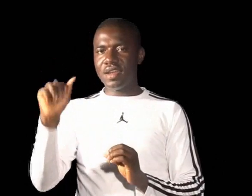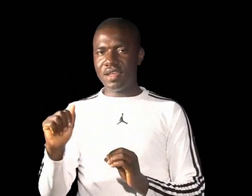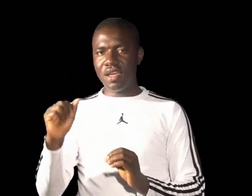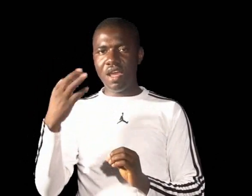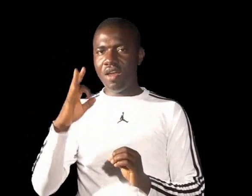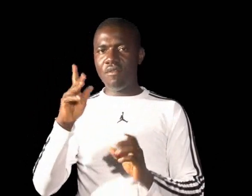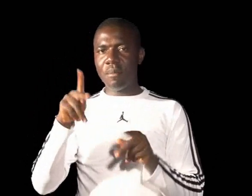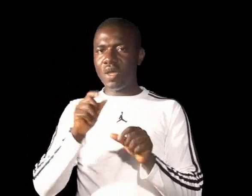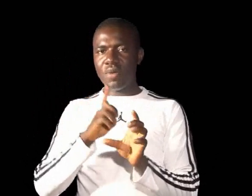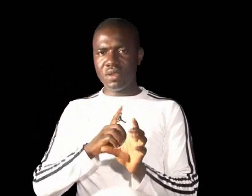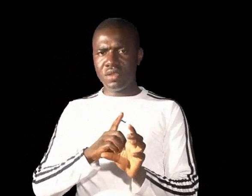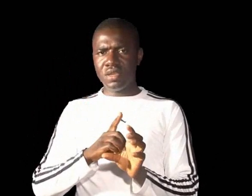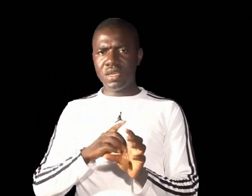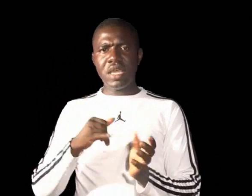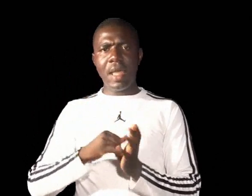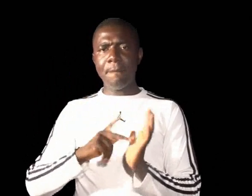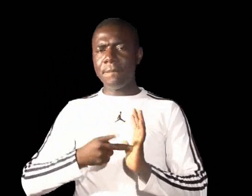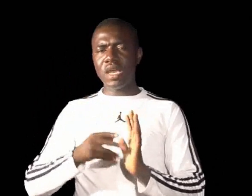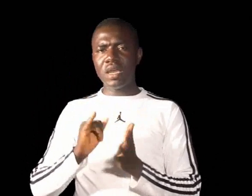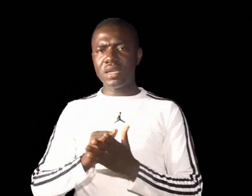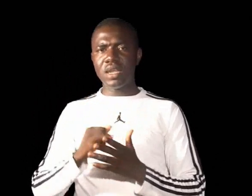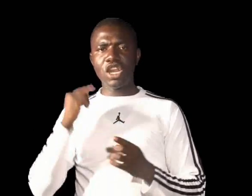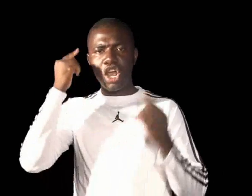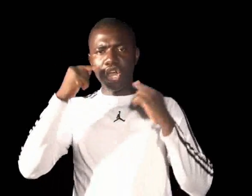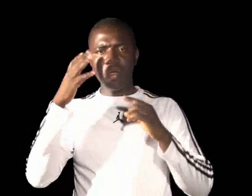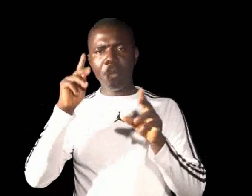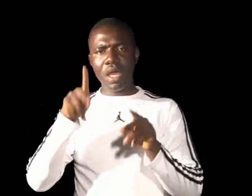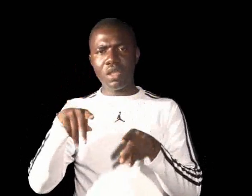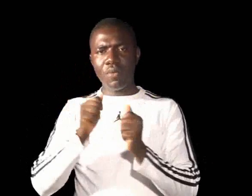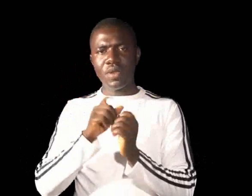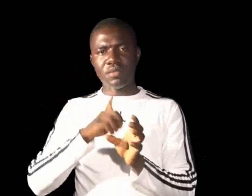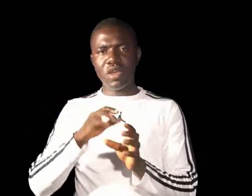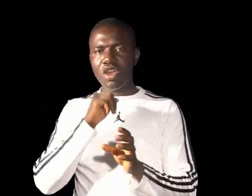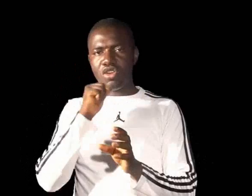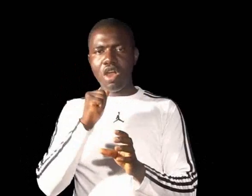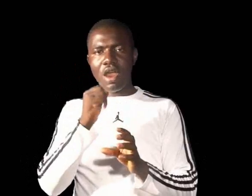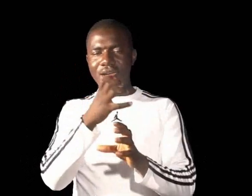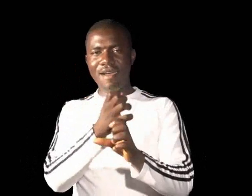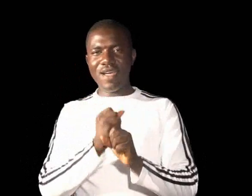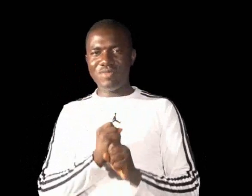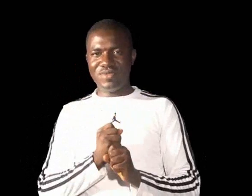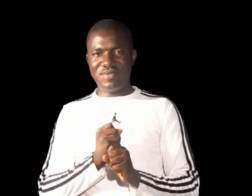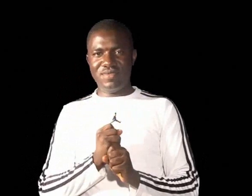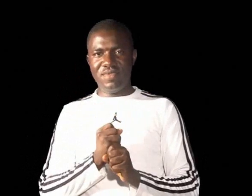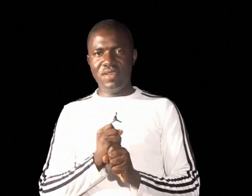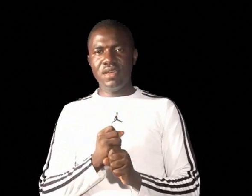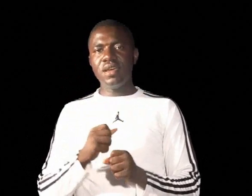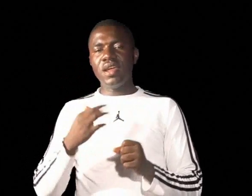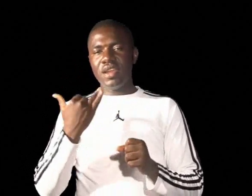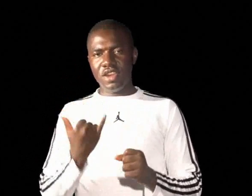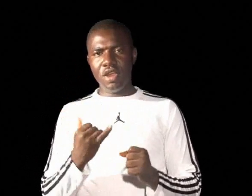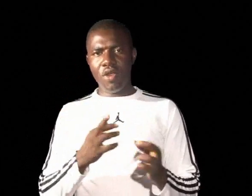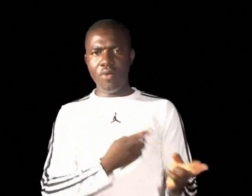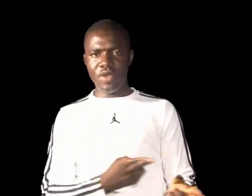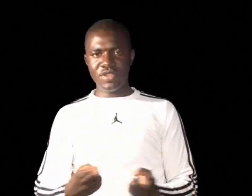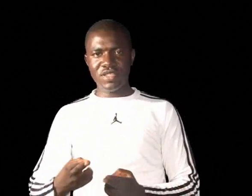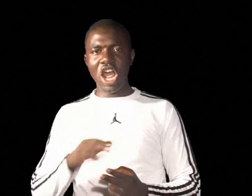concerns of persons with disabilities are not adequately captured or recognized. Consequently, resources are not